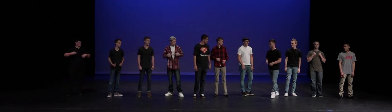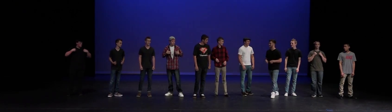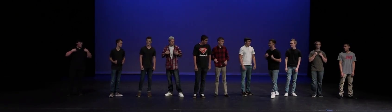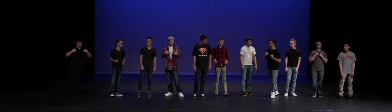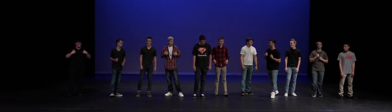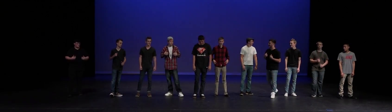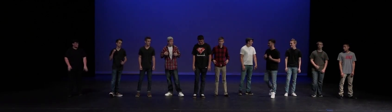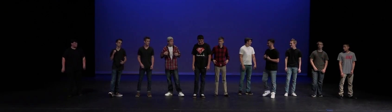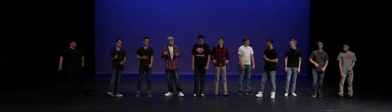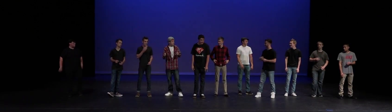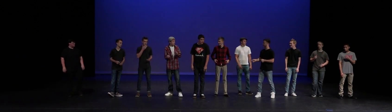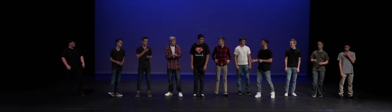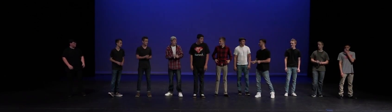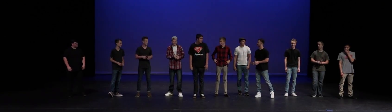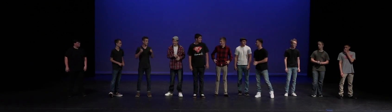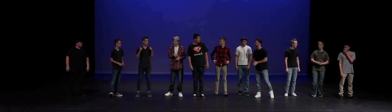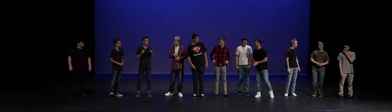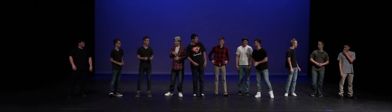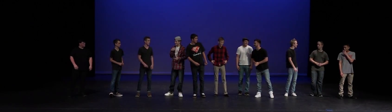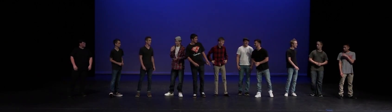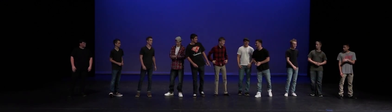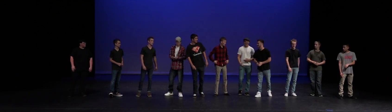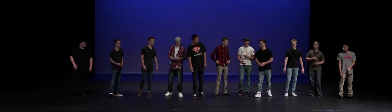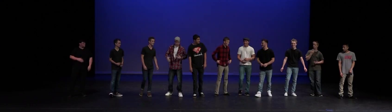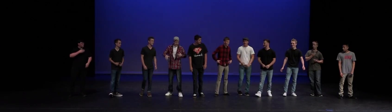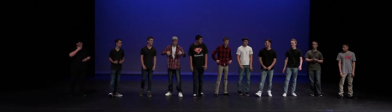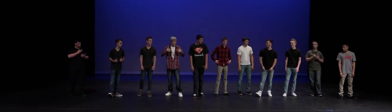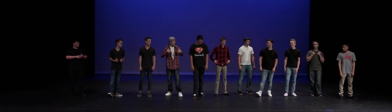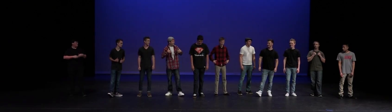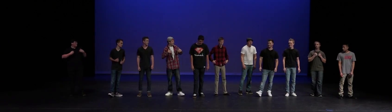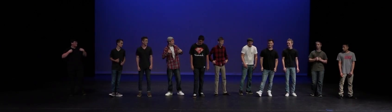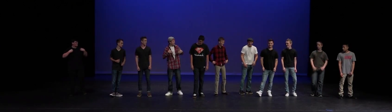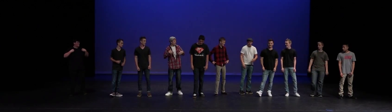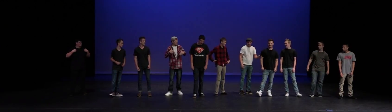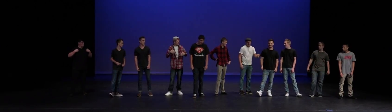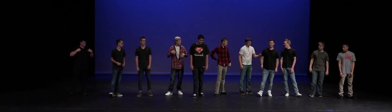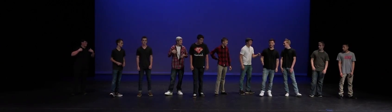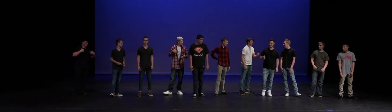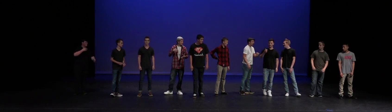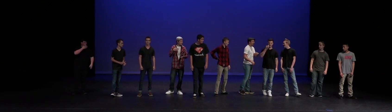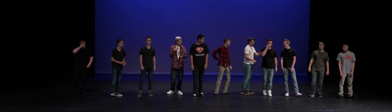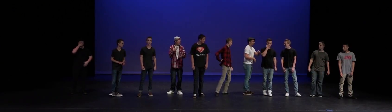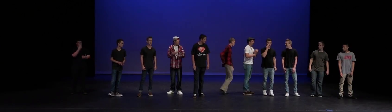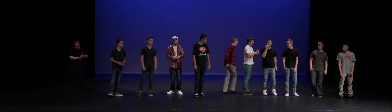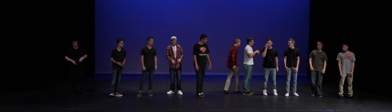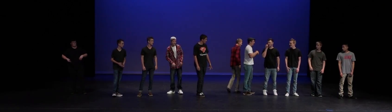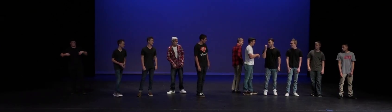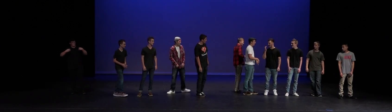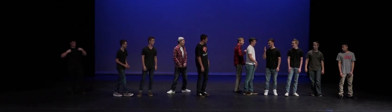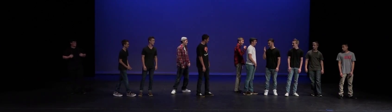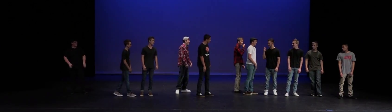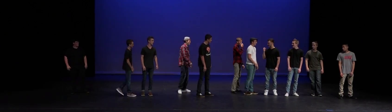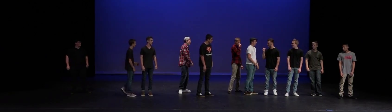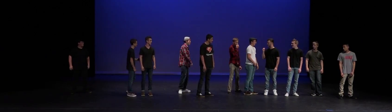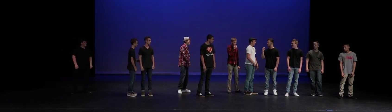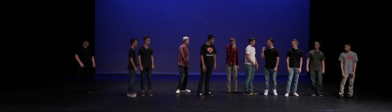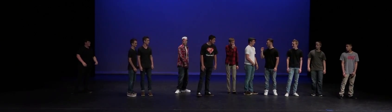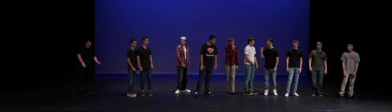life, knowing everything the lies. the terribly in the bad I'm talking 45EN competition the cruelest